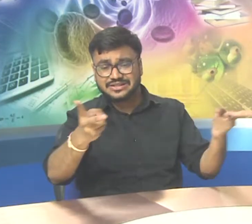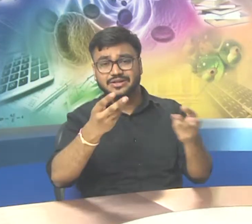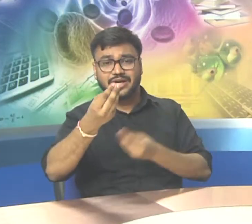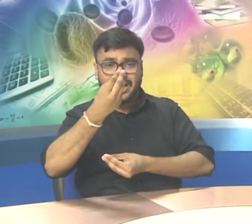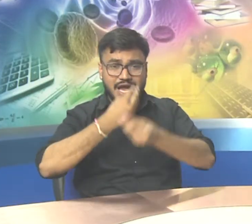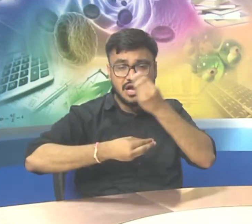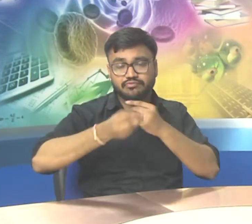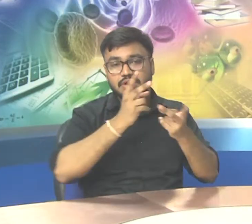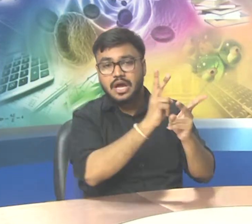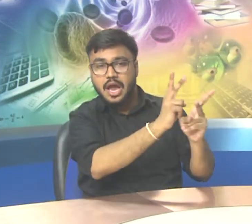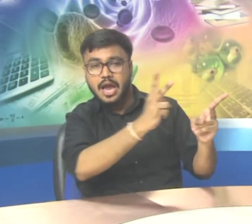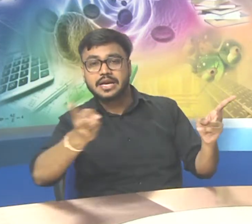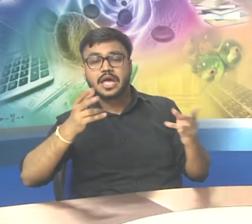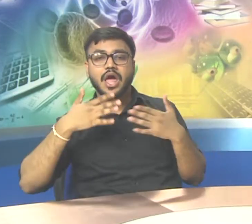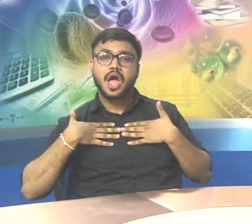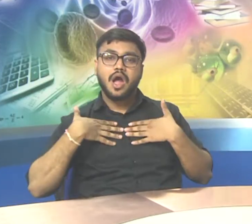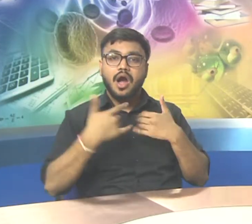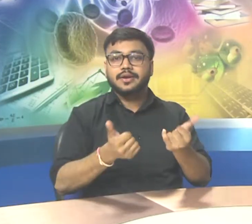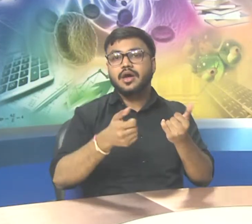other peoples.